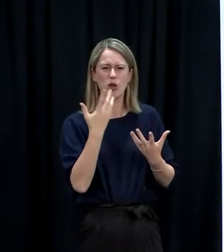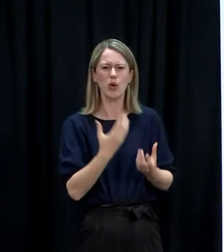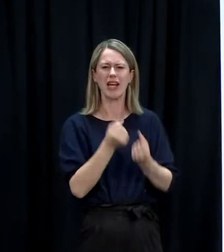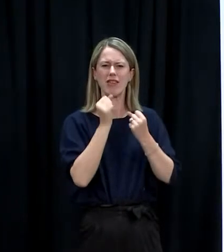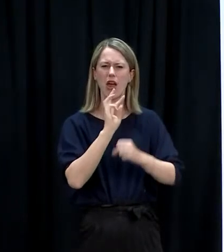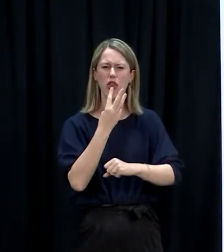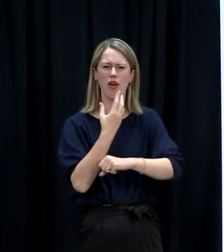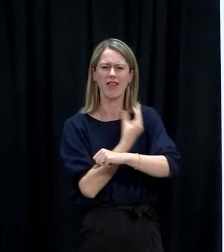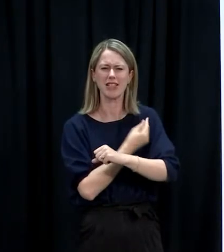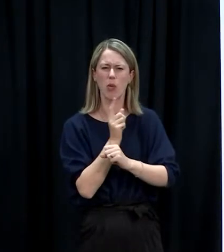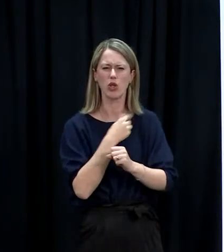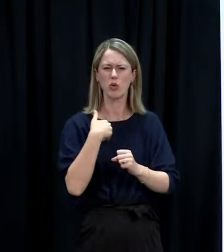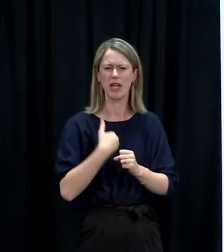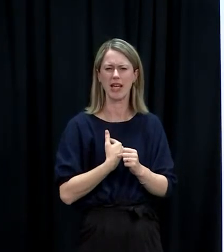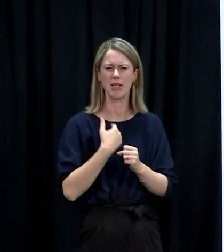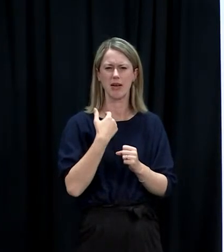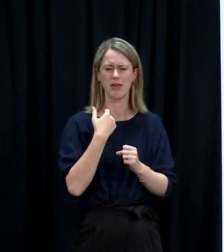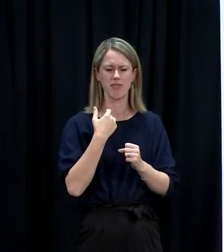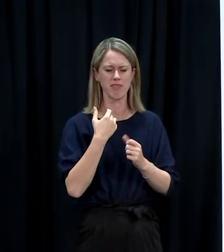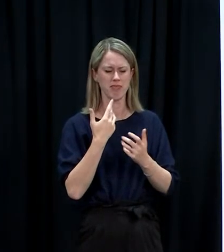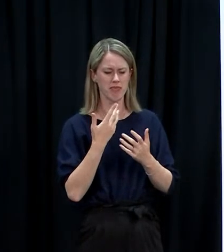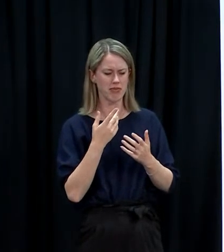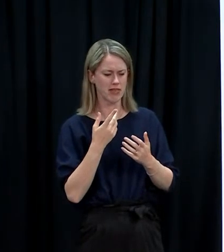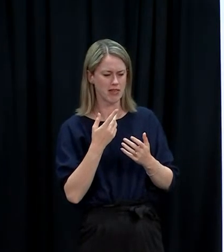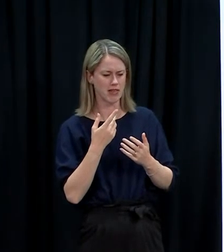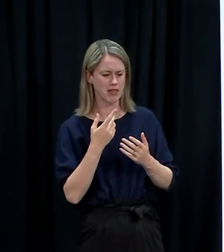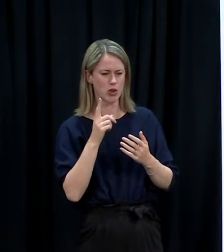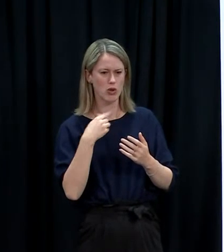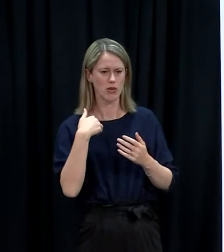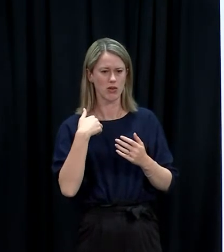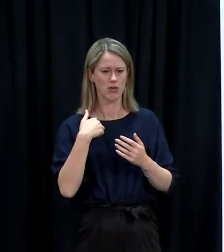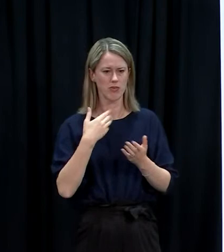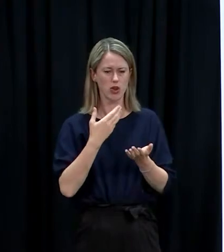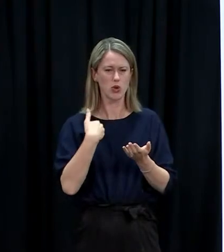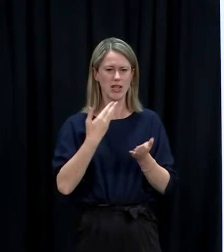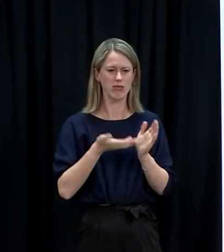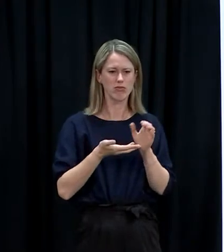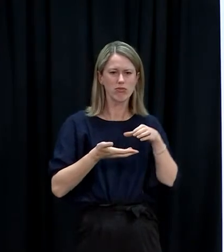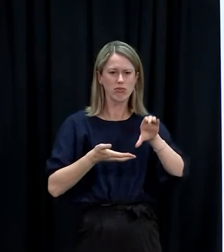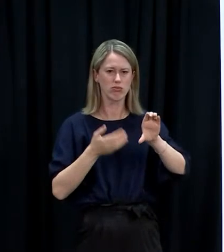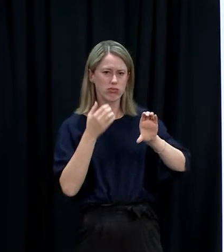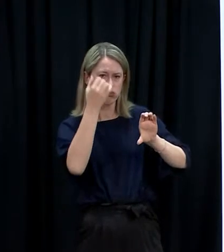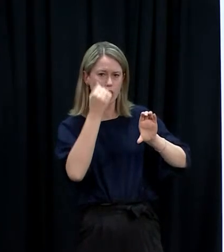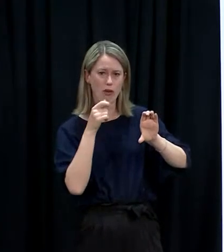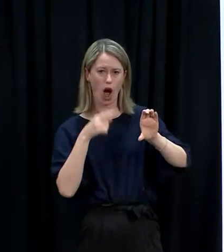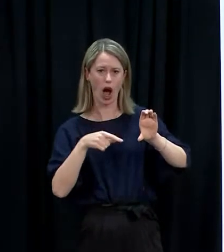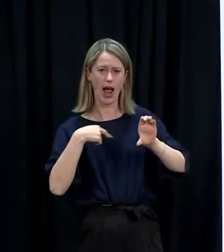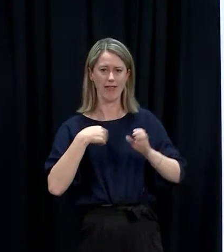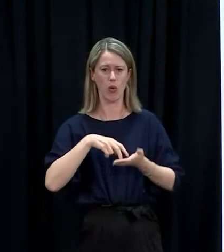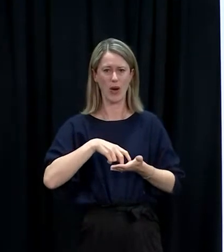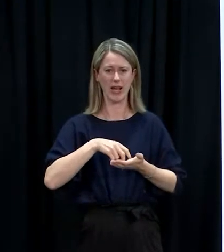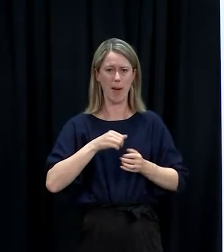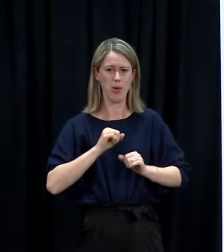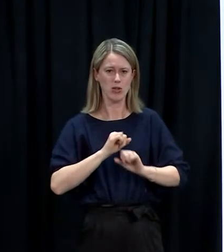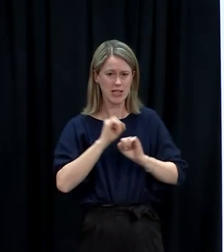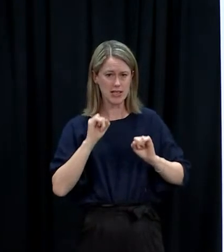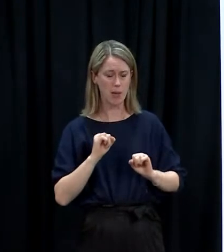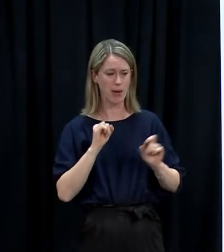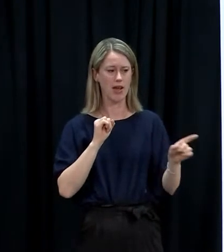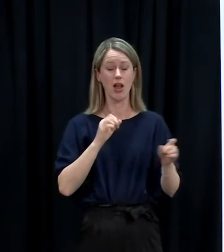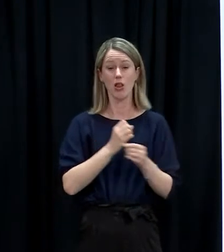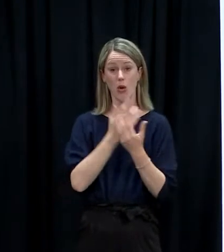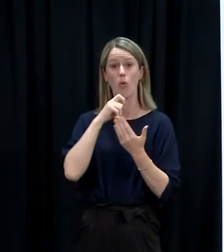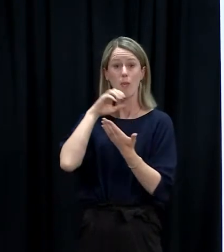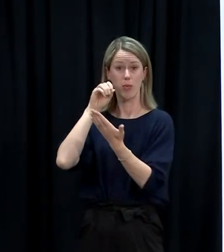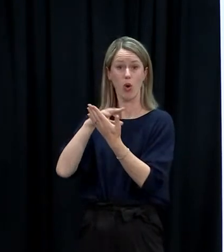dose. Yeah. Again, is that accurate, and is that going to cause any problems? What I would say, and the information will be on the ministry website